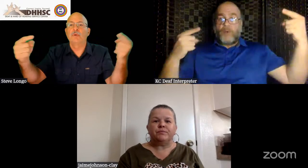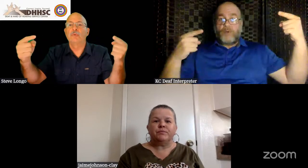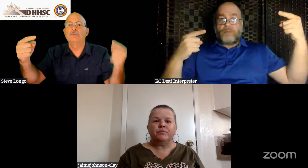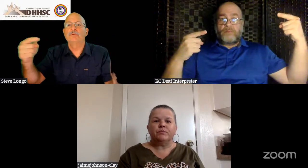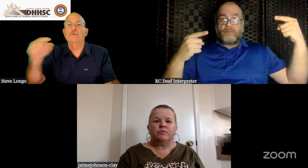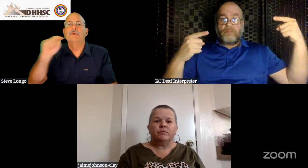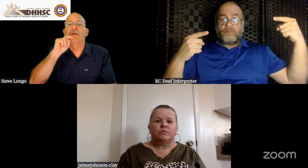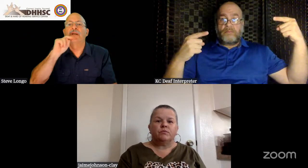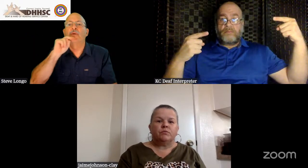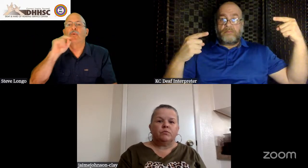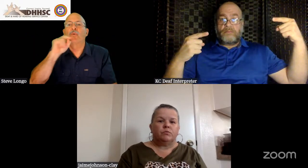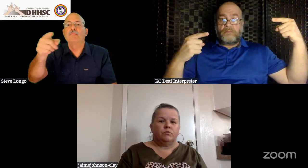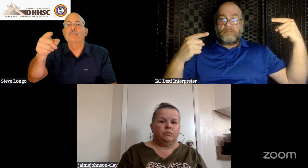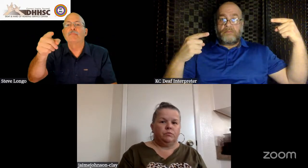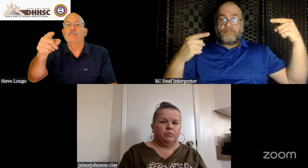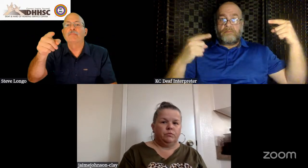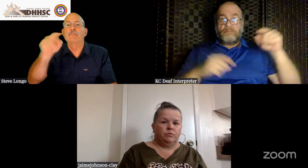motion.